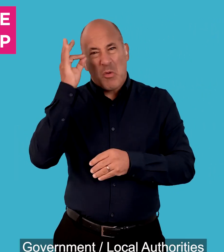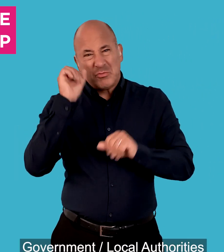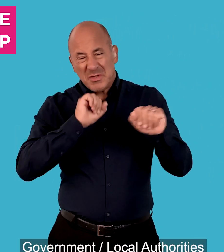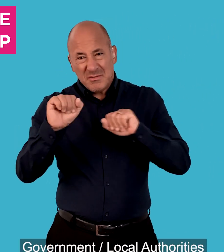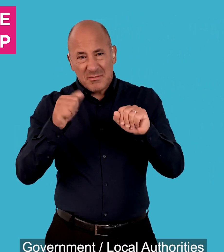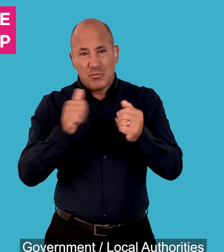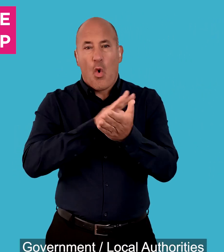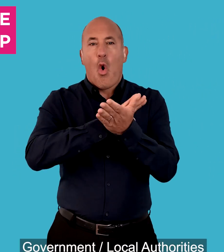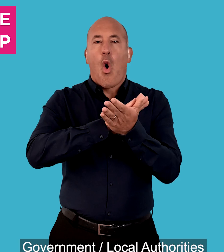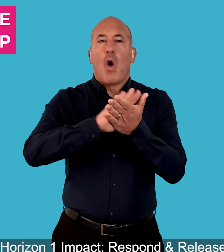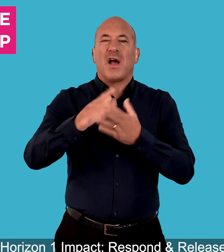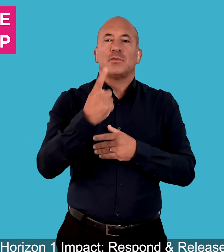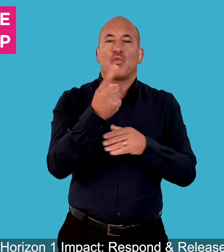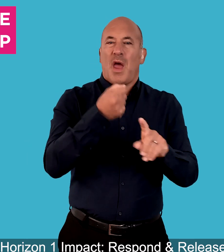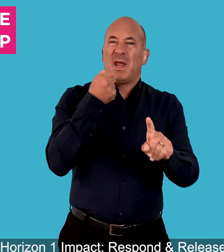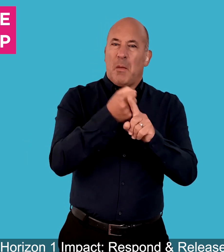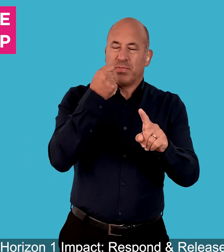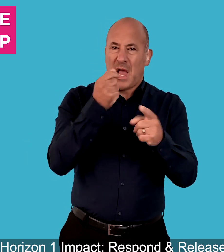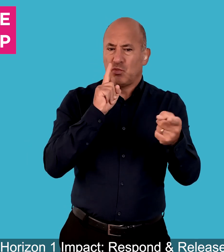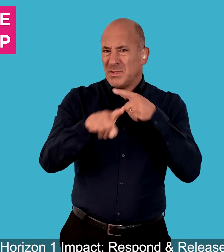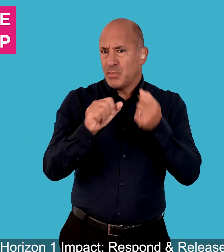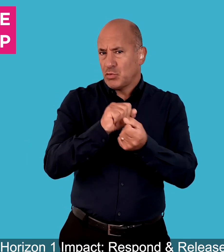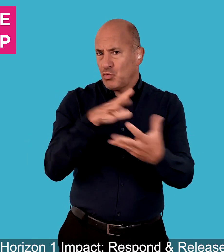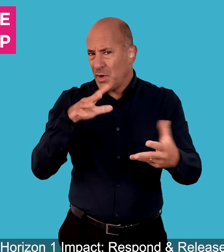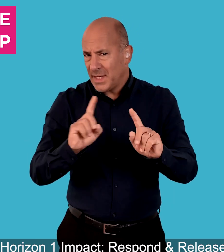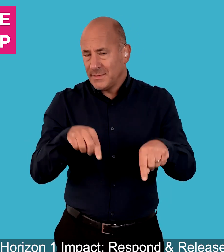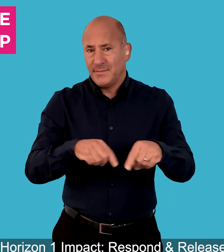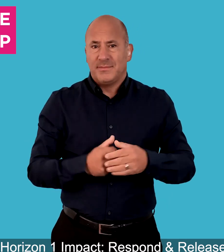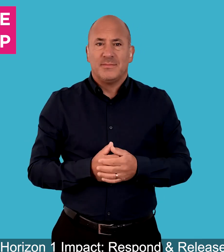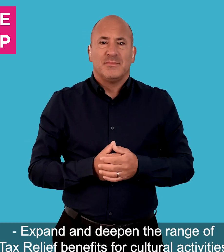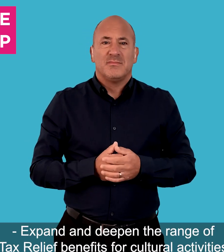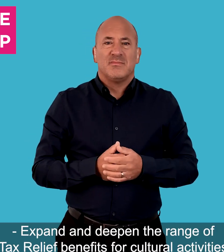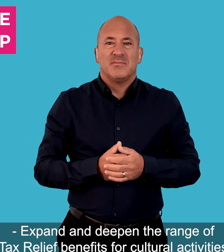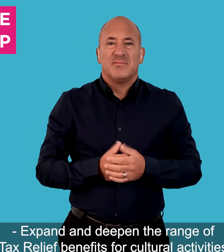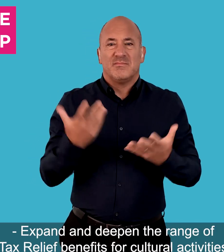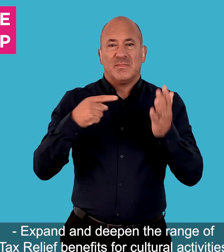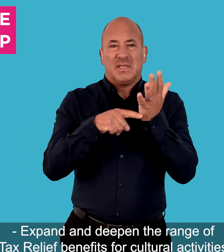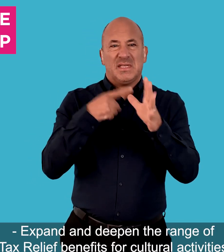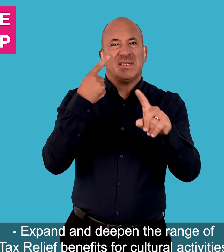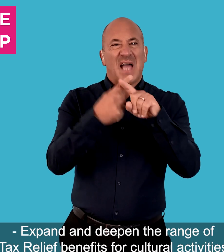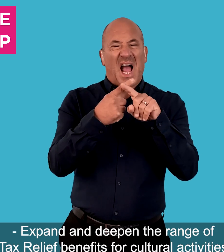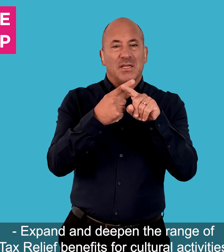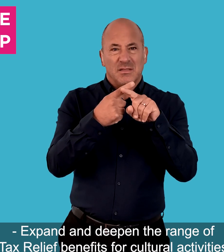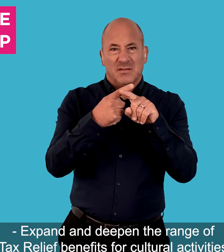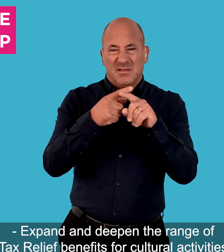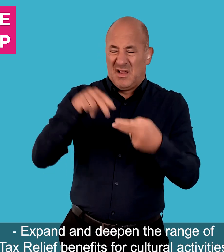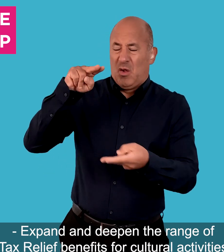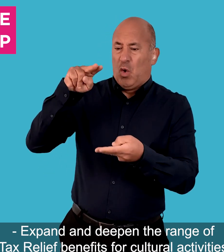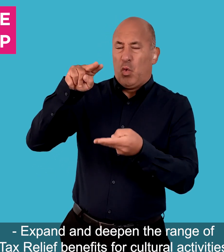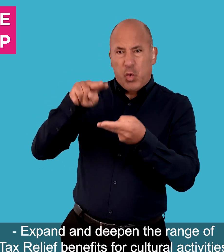Government / local authorities. Horizon 1 impact, respond and release. Expand and deepen the range of